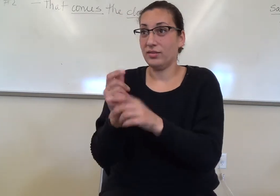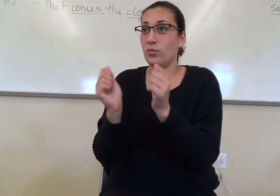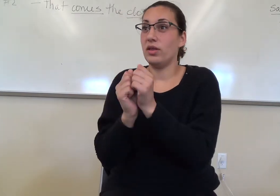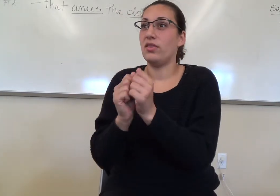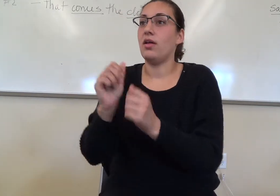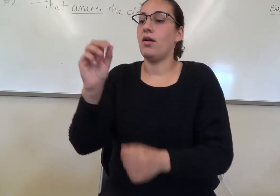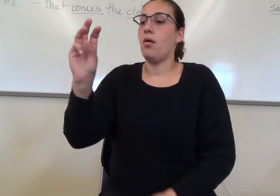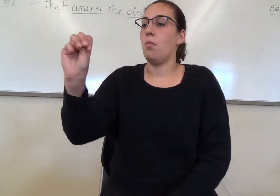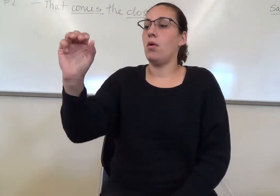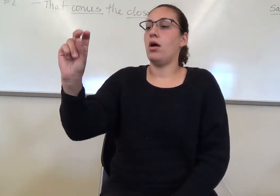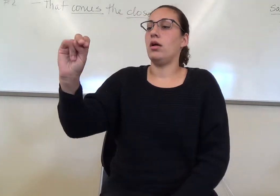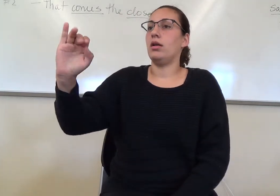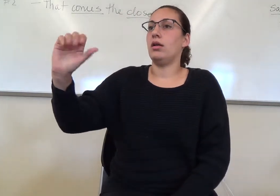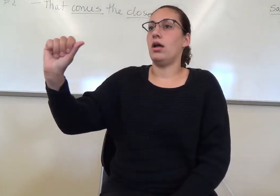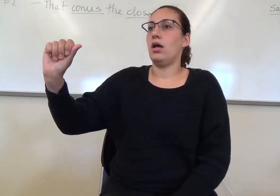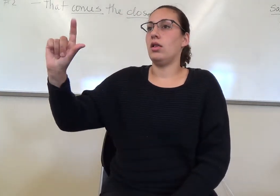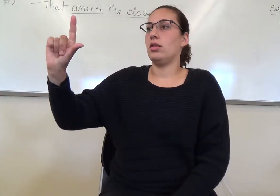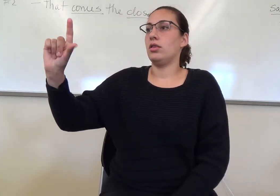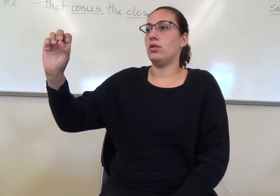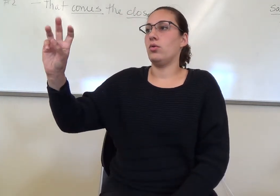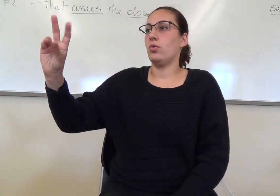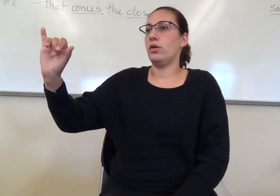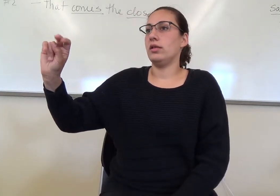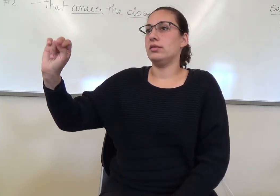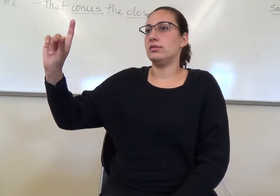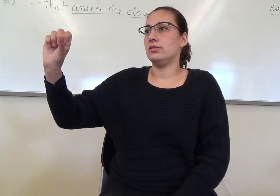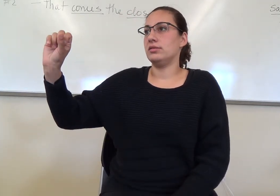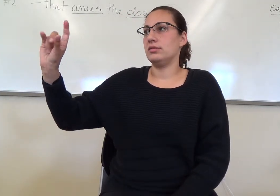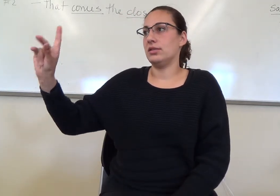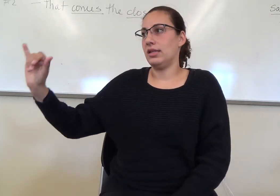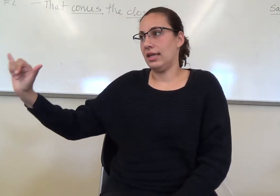see repeated throughout here?